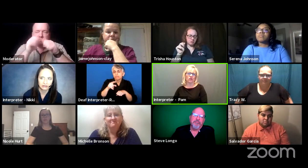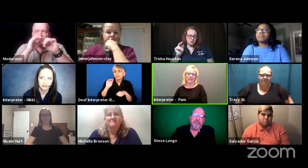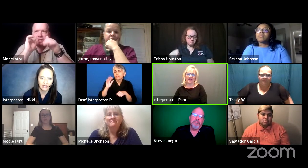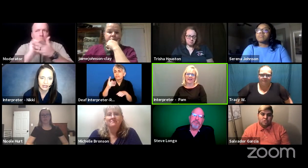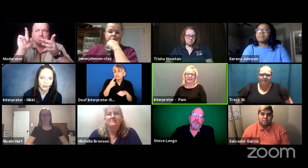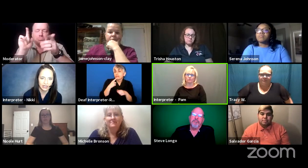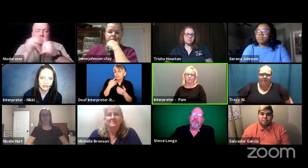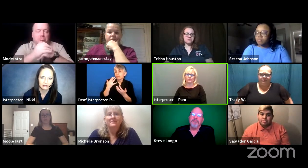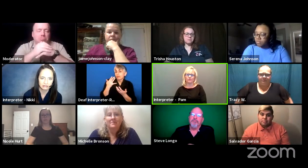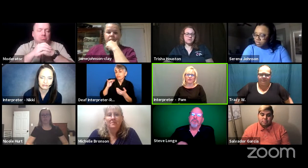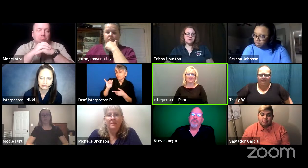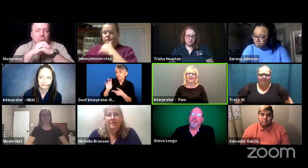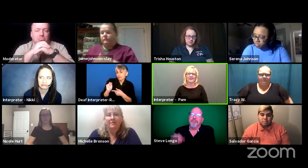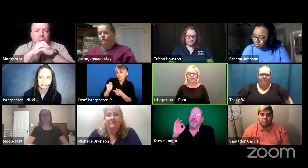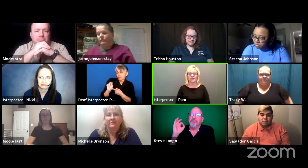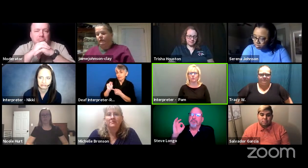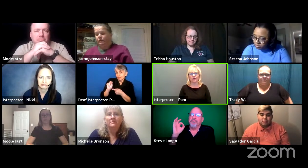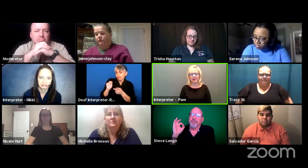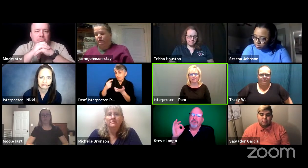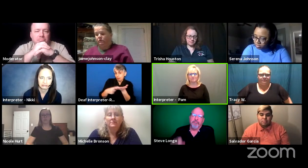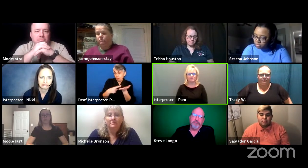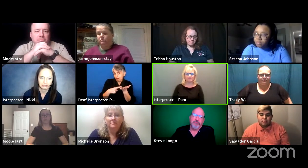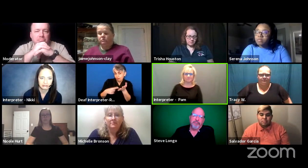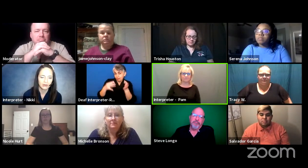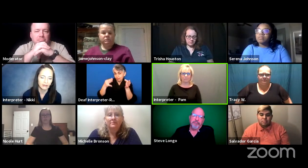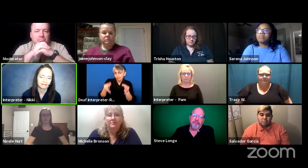at that likely in January. Okay.